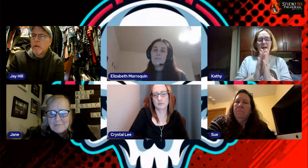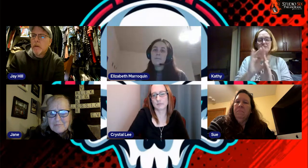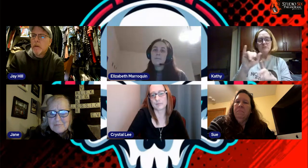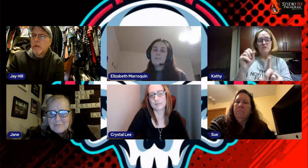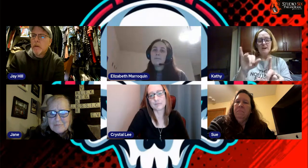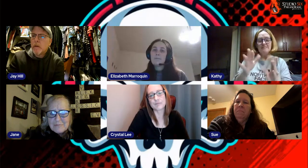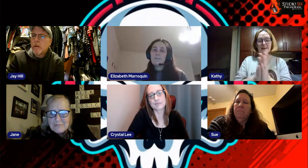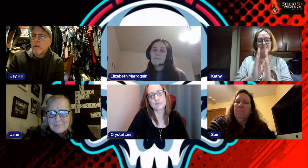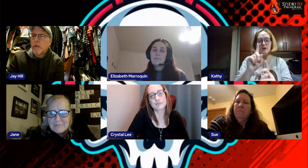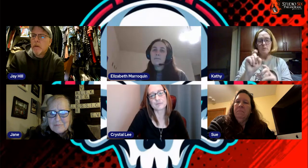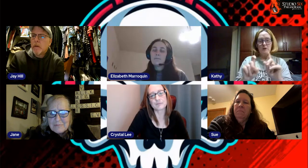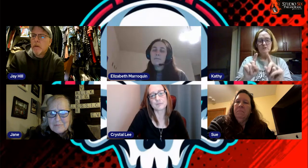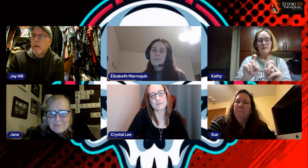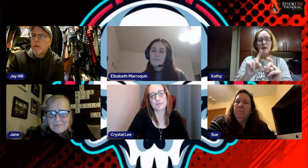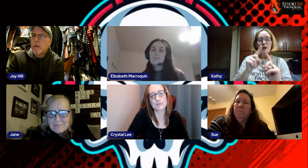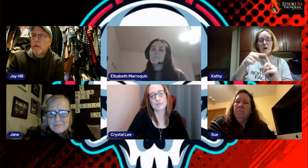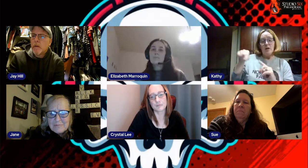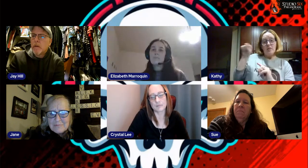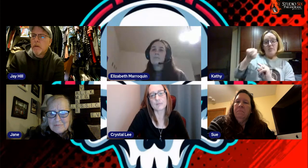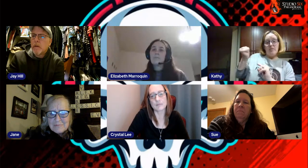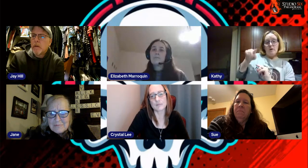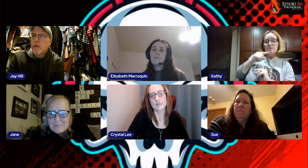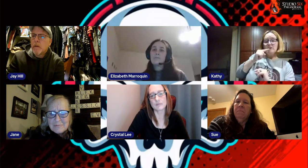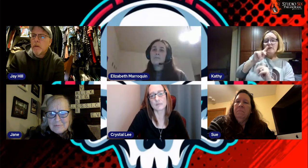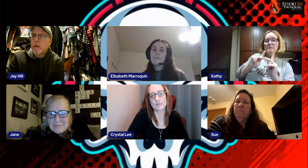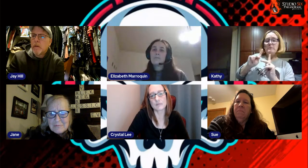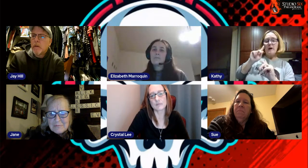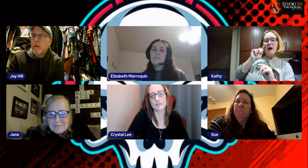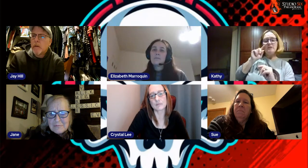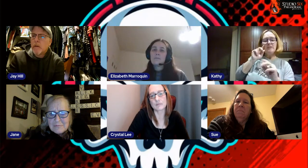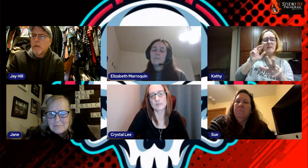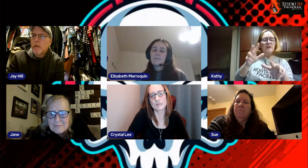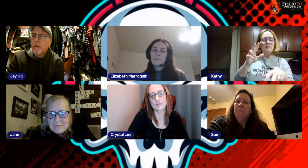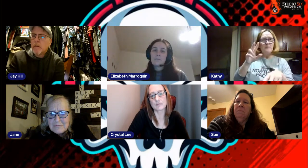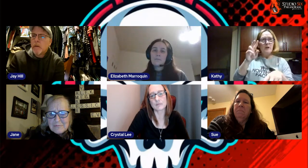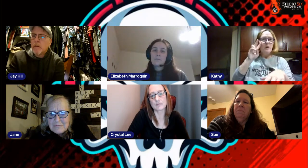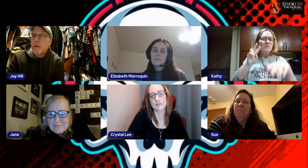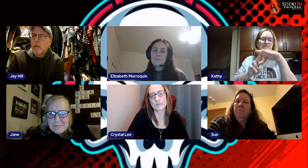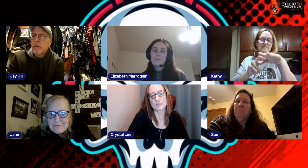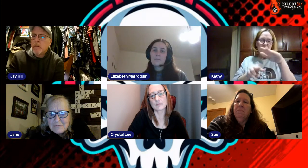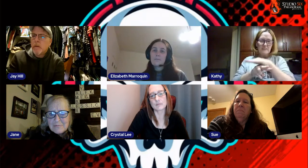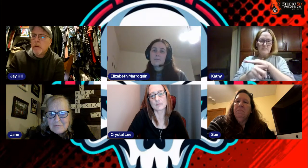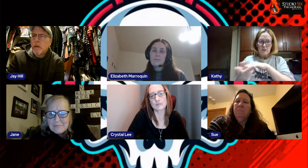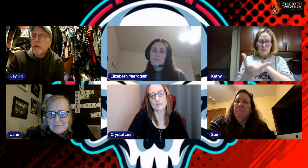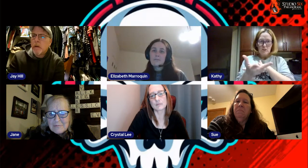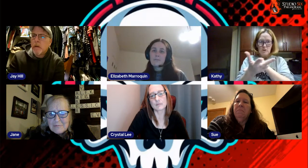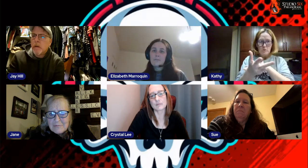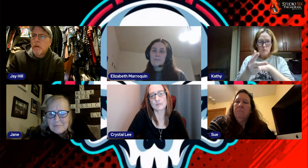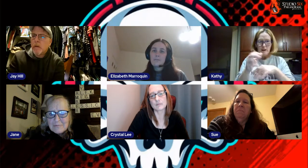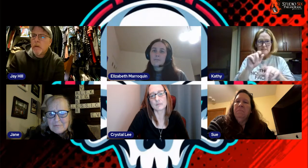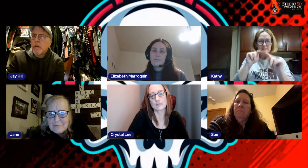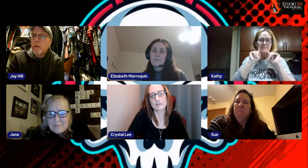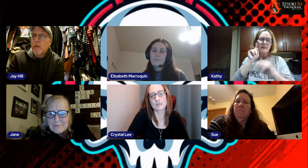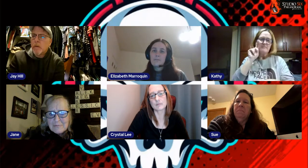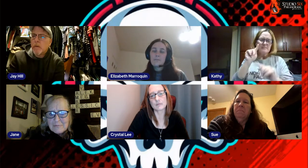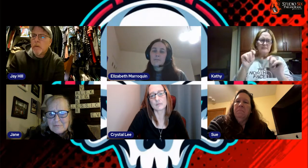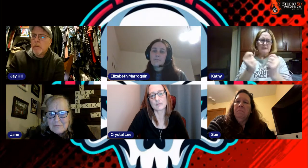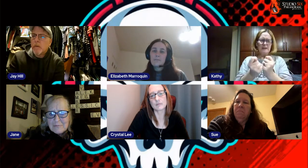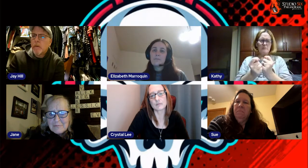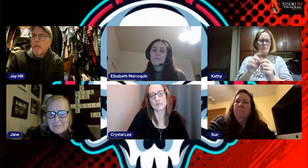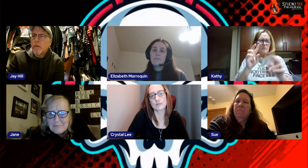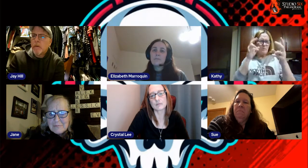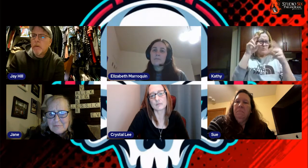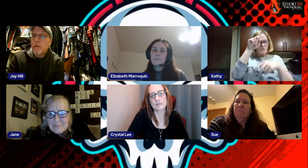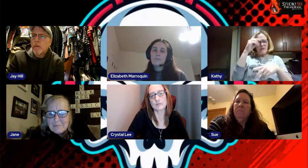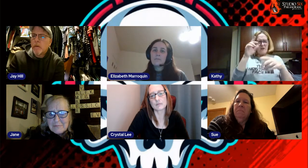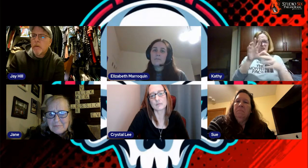I'm gonna answer Jay's asking a question. Those hearing people, how do they perceive you as a deaf